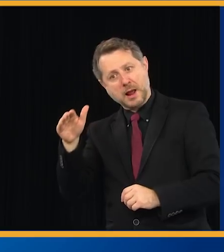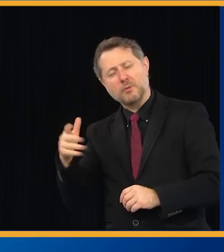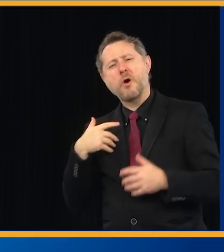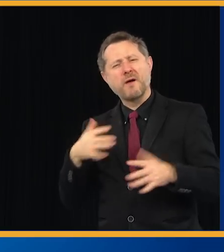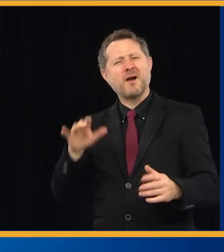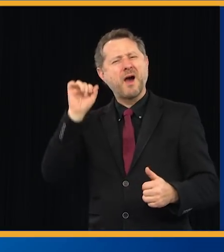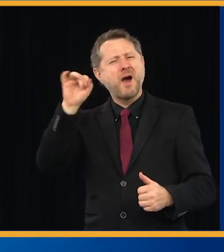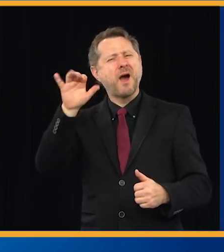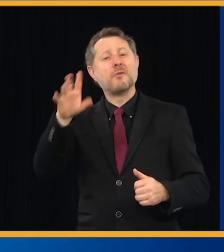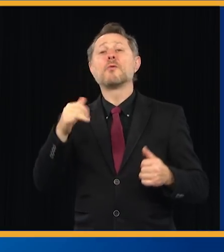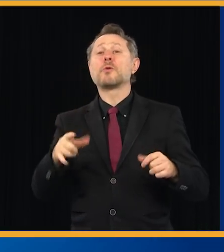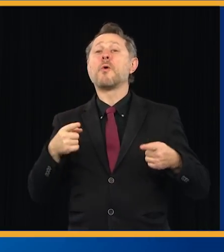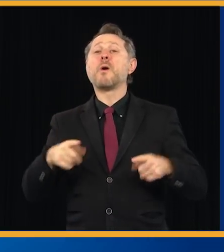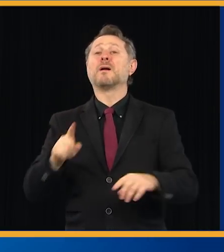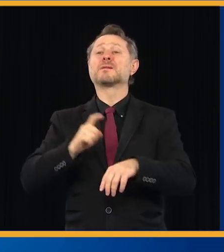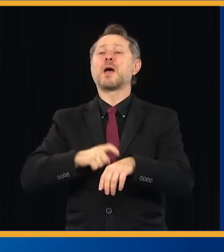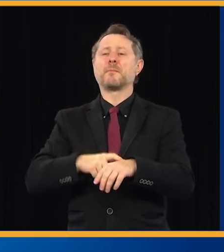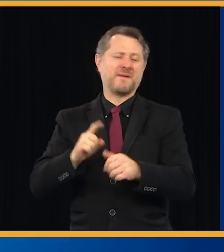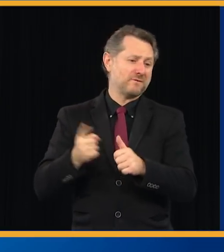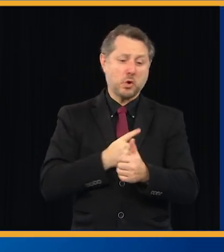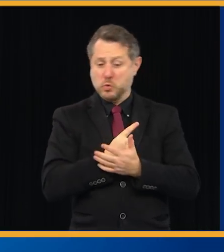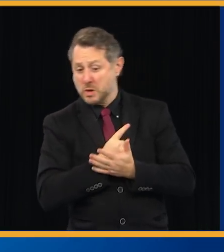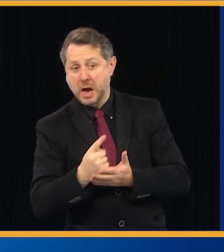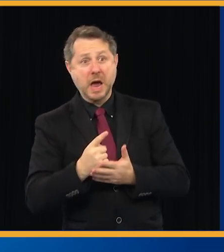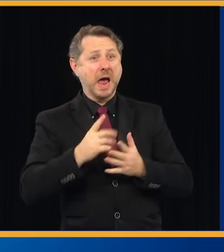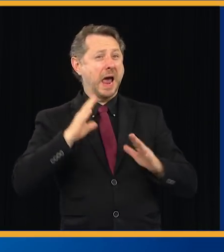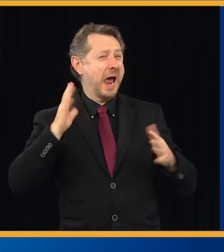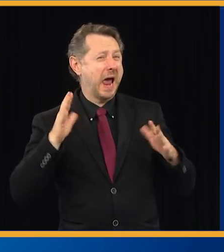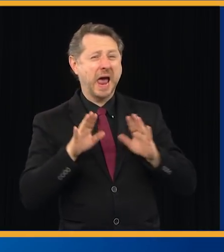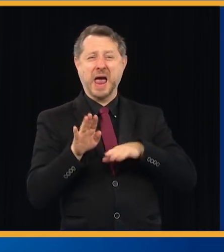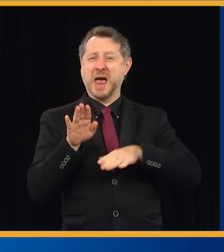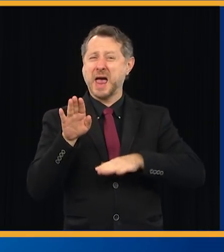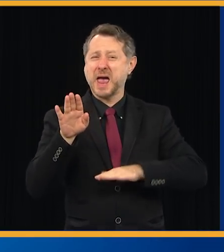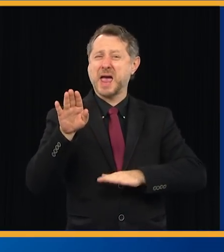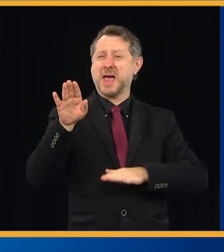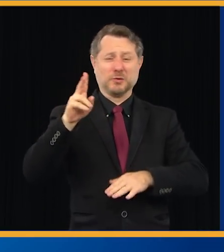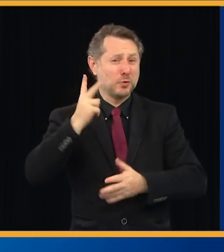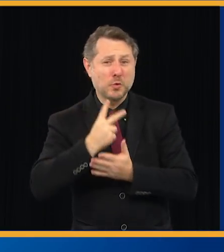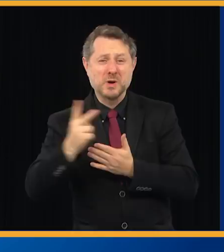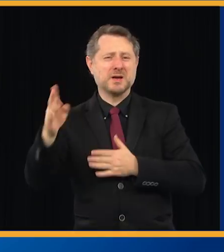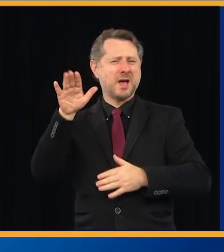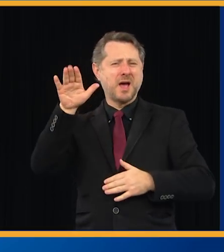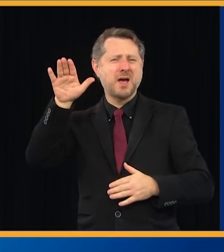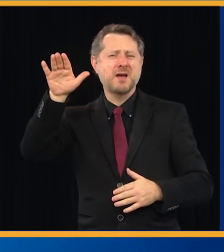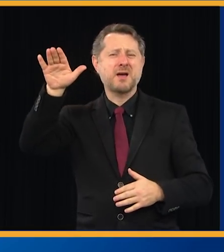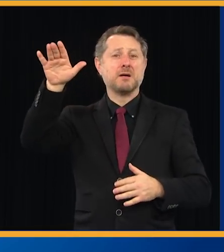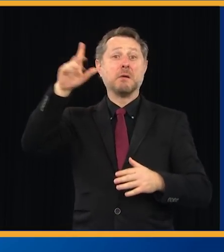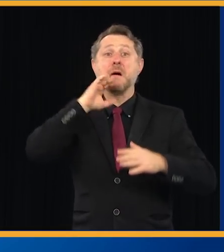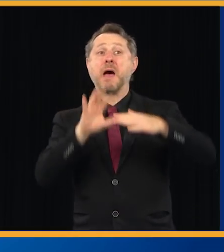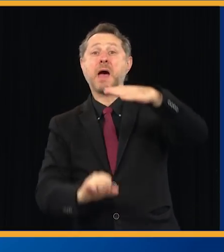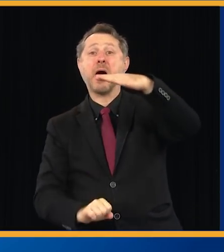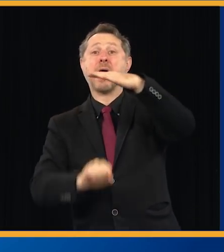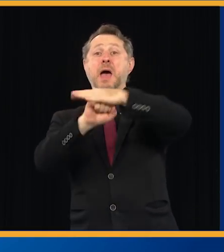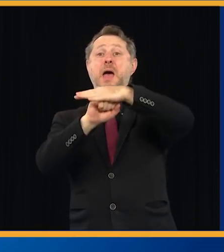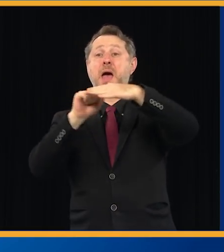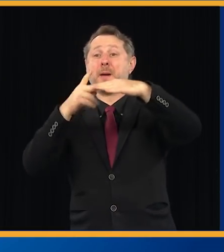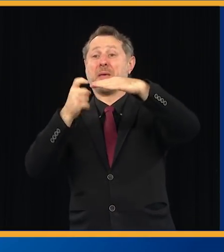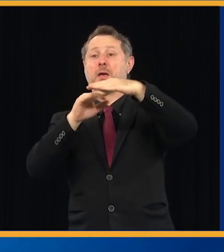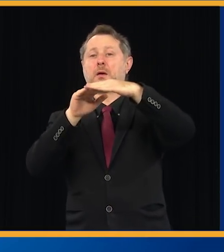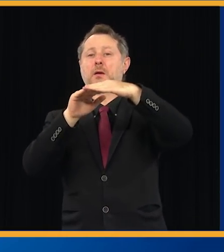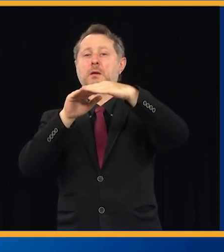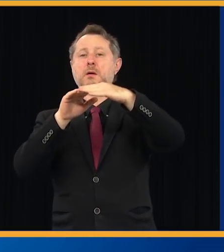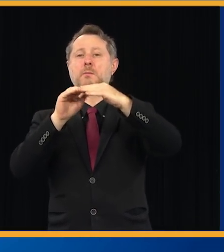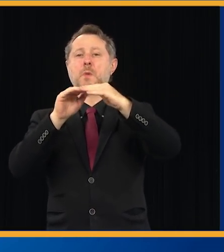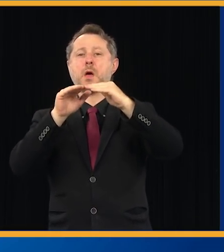painful journey. We talked about it at the quote-unquote apex, which turned into more of a plateau, a flattening. And now we're seeing it